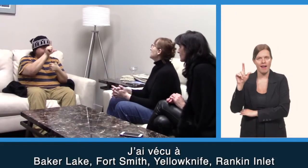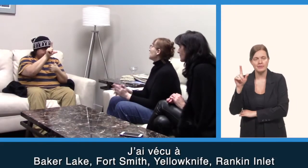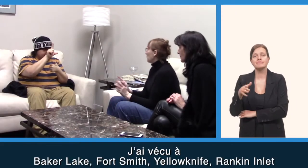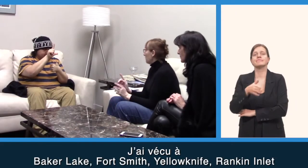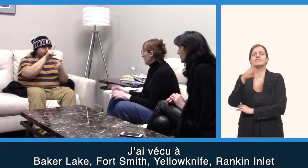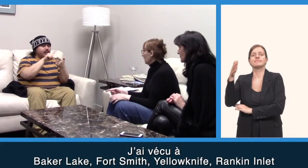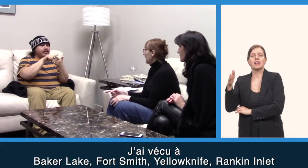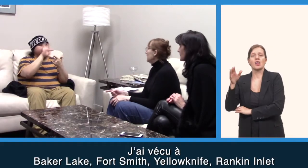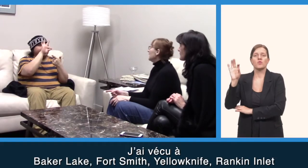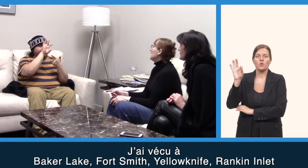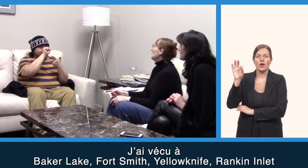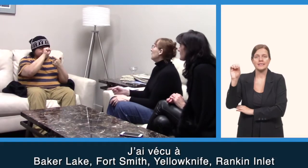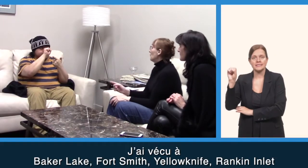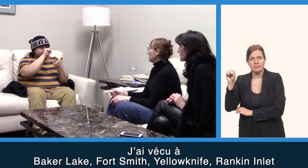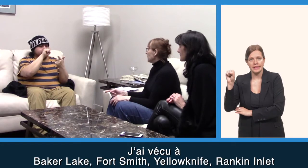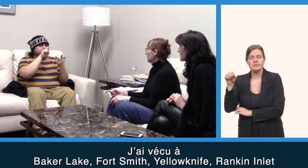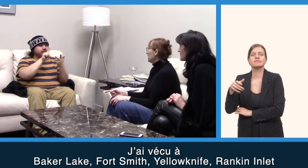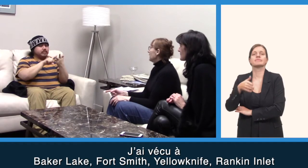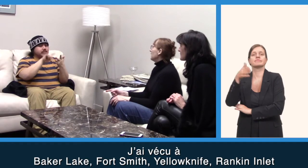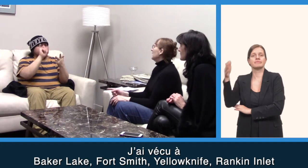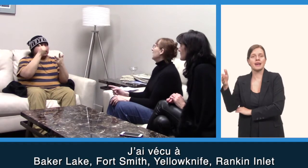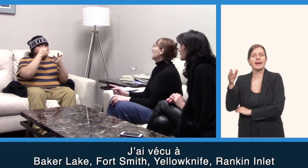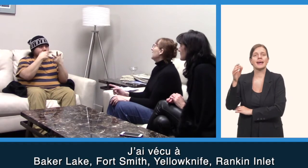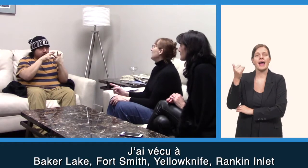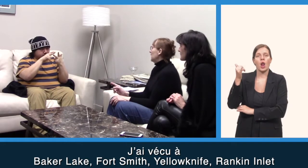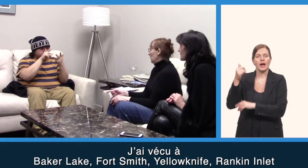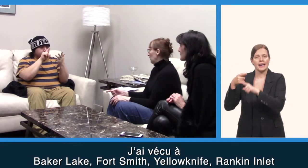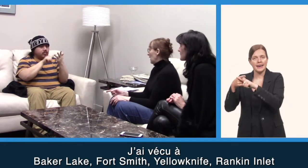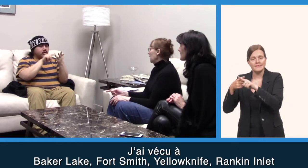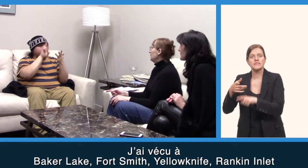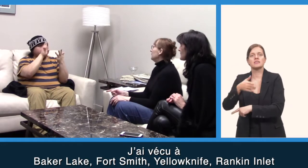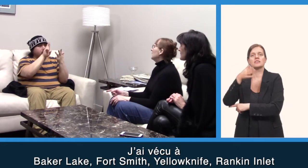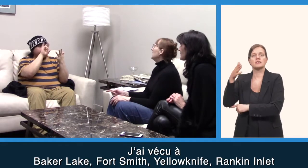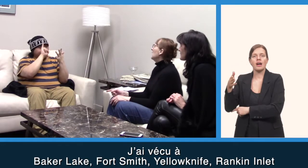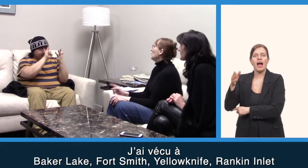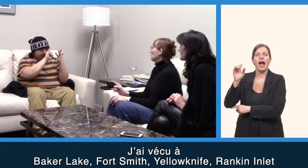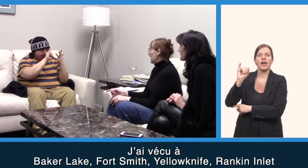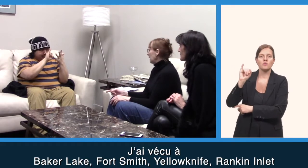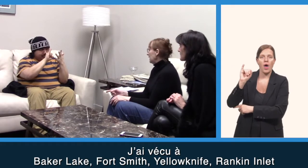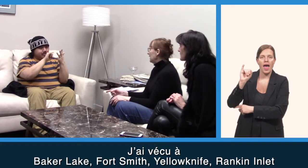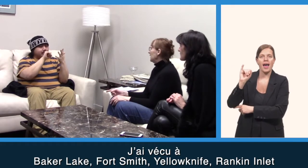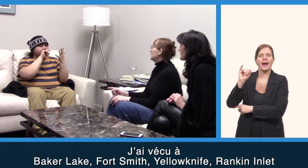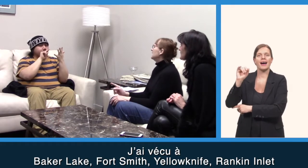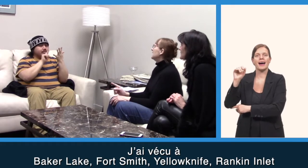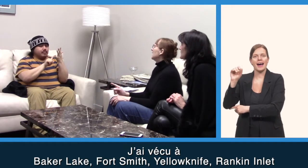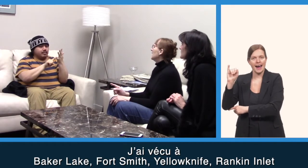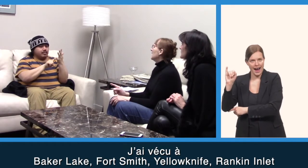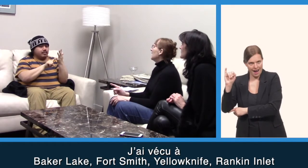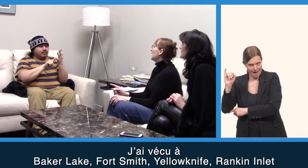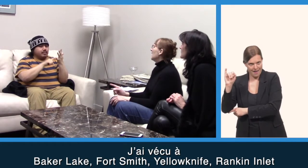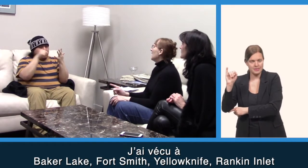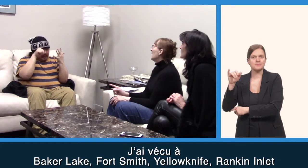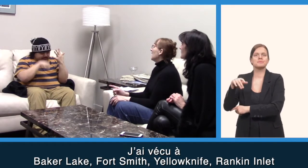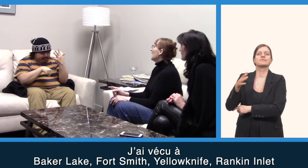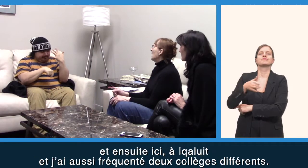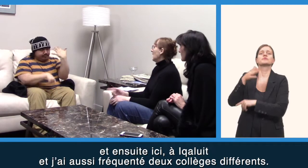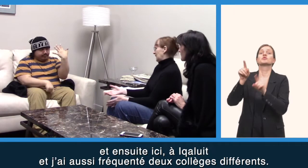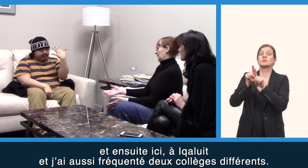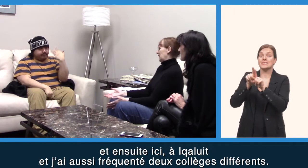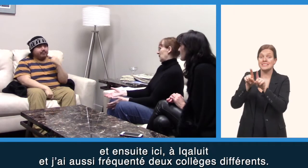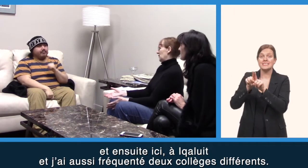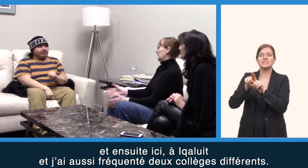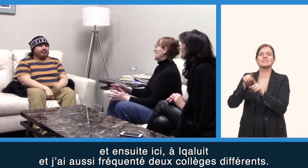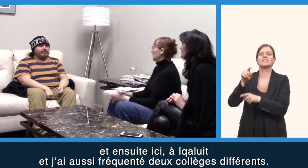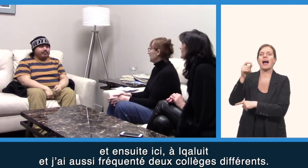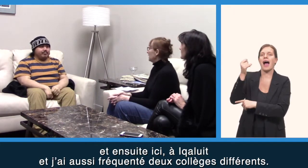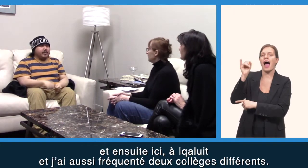Oh, that was so Baker Lake, Fort Smith, Yellowknife, Rankin Inlet, and